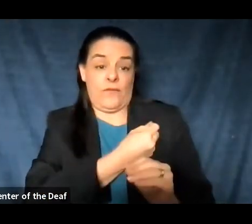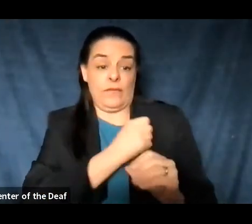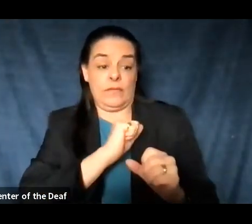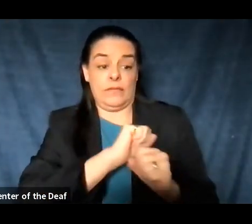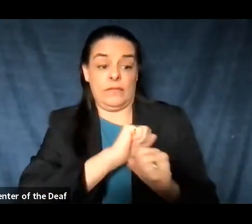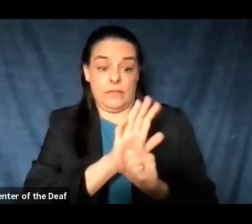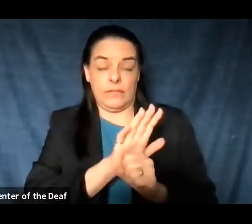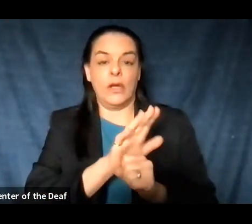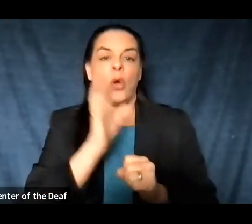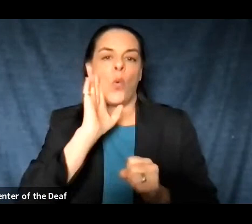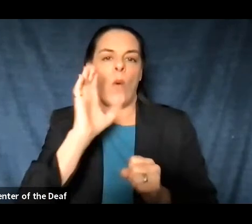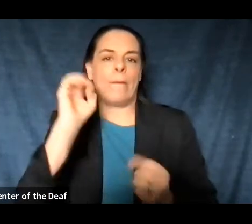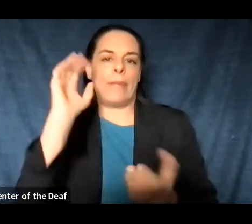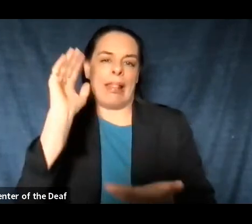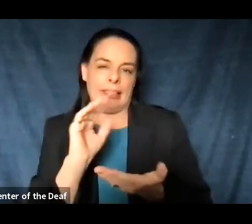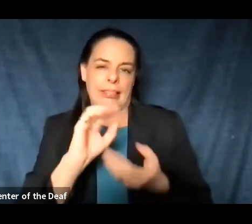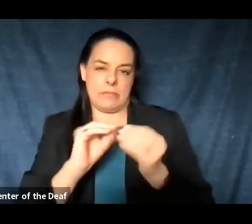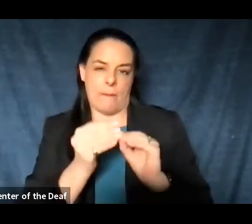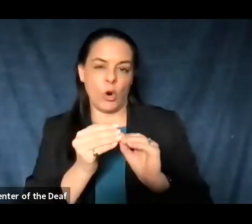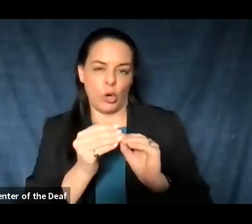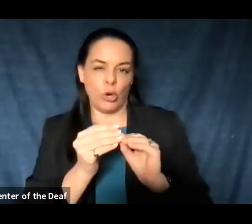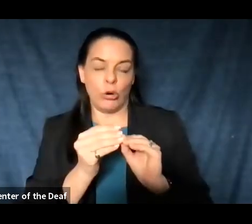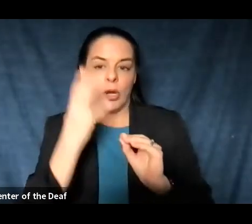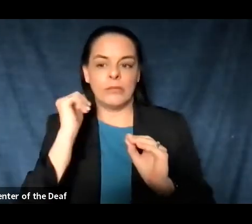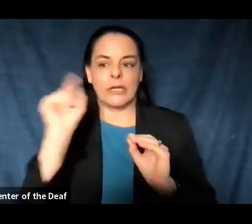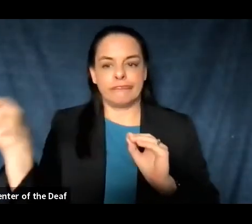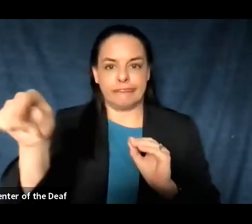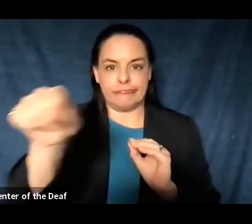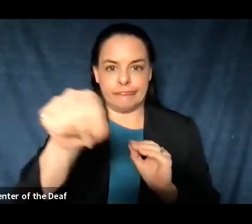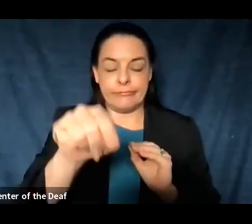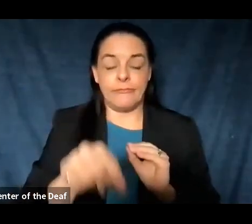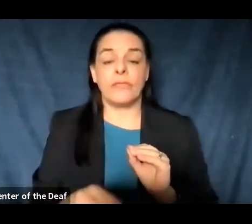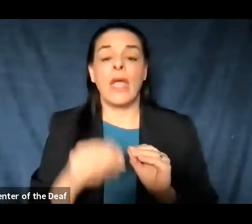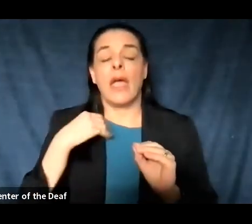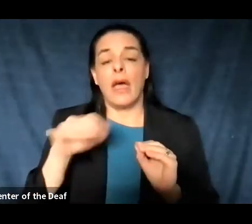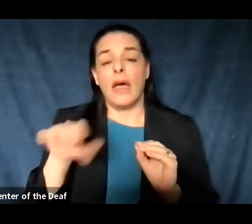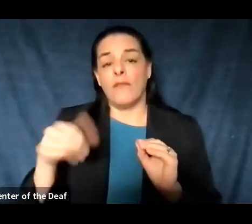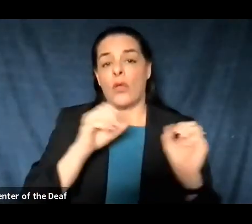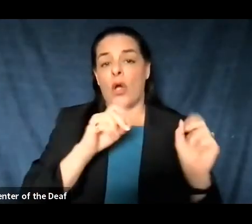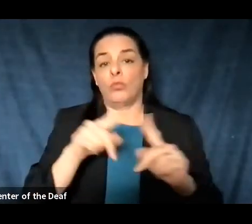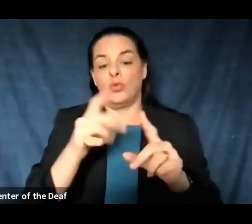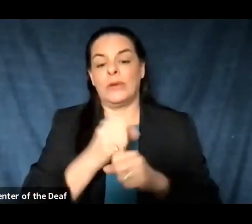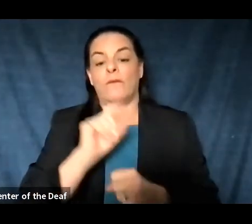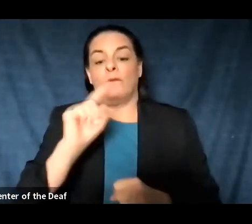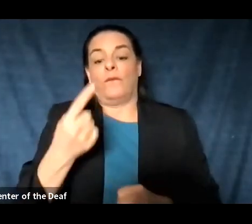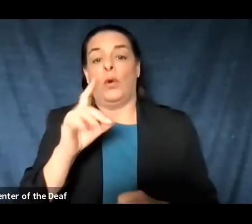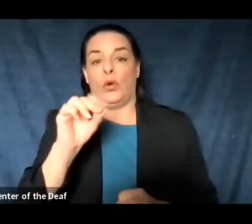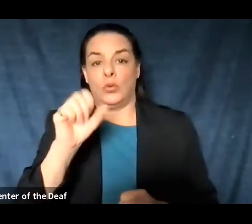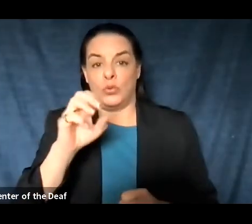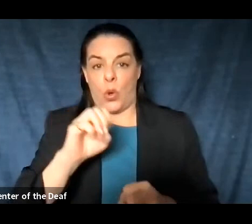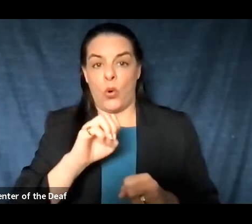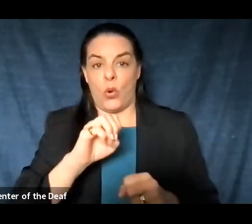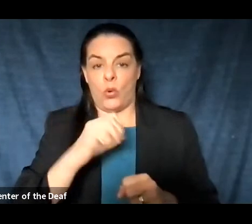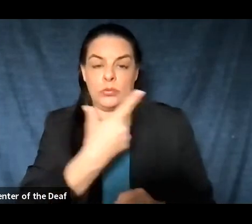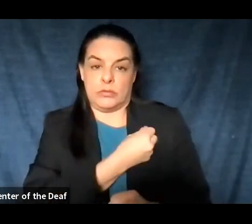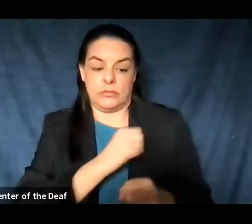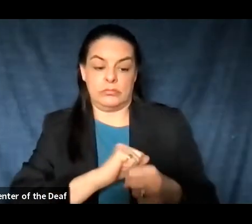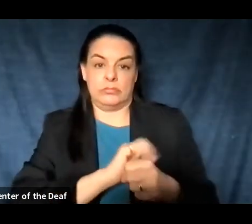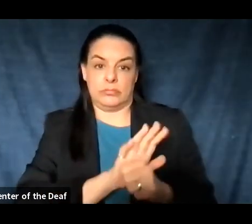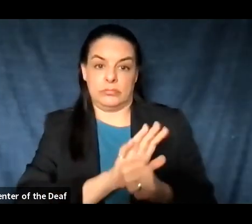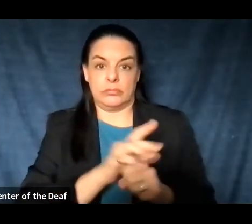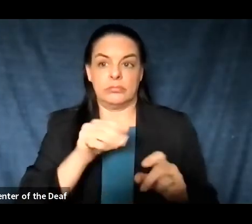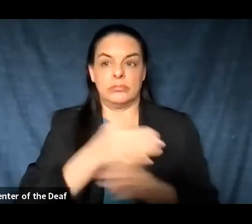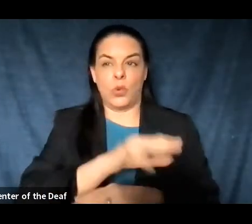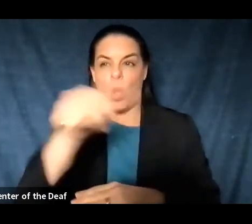health department. There are other opportunities to receive first dose vaccines this week through other providers across the community. We